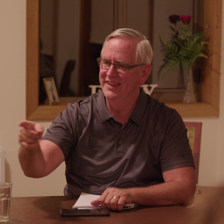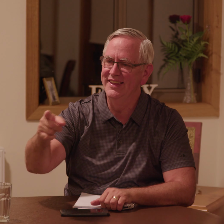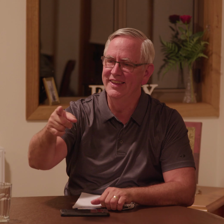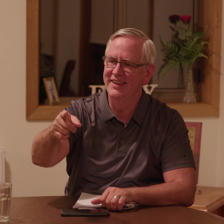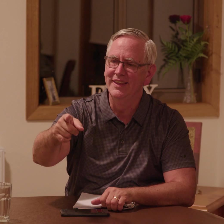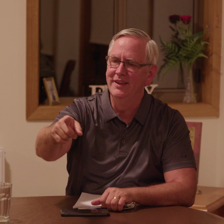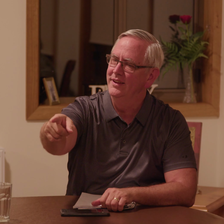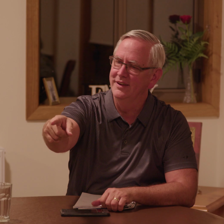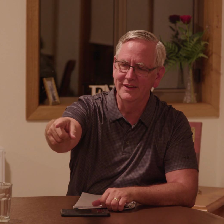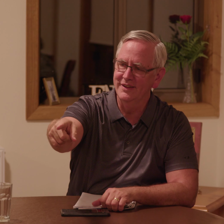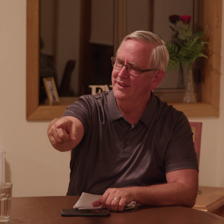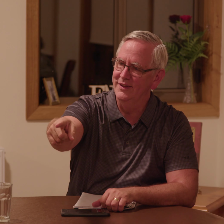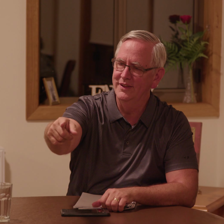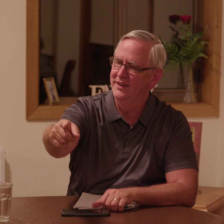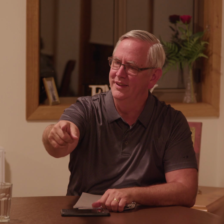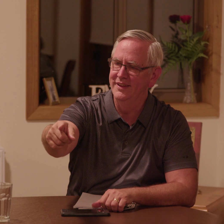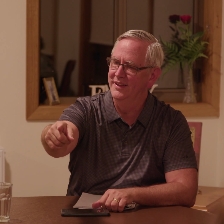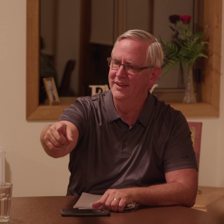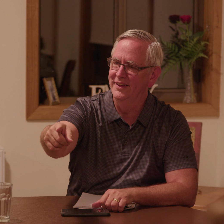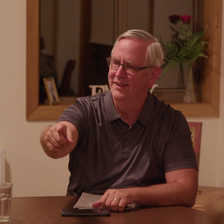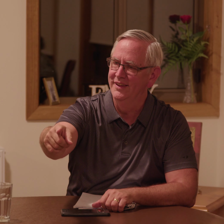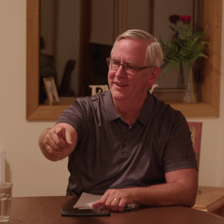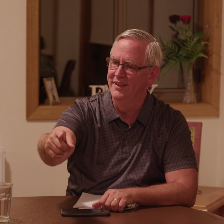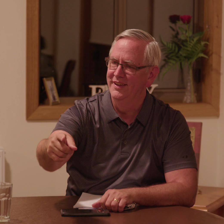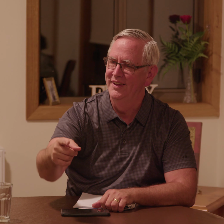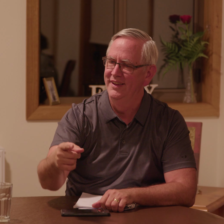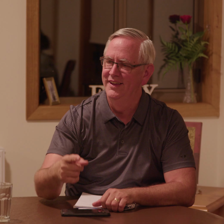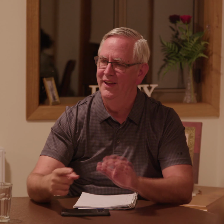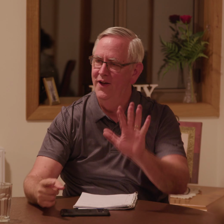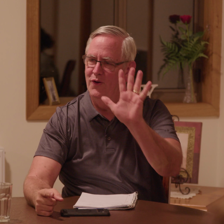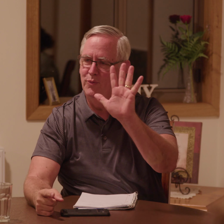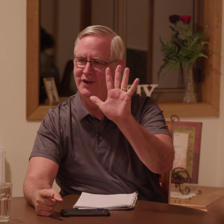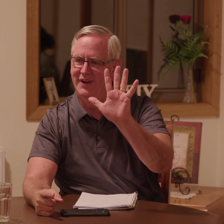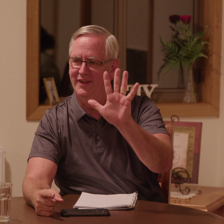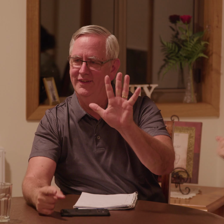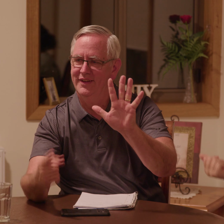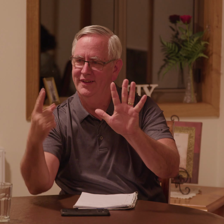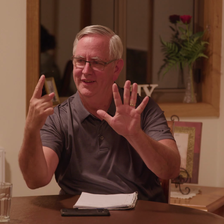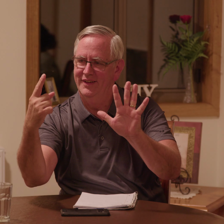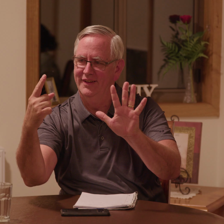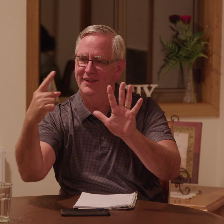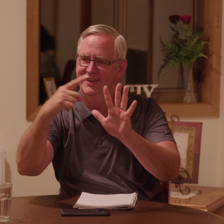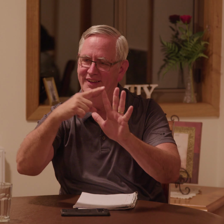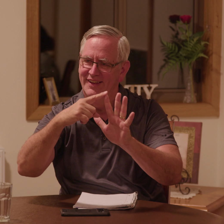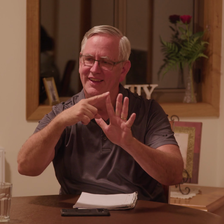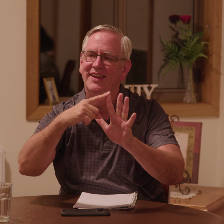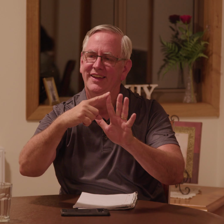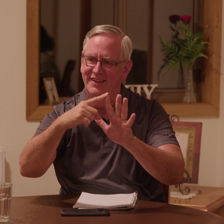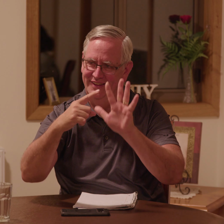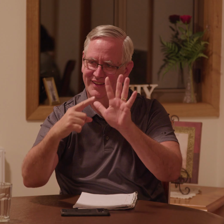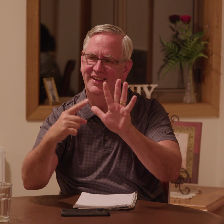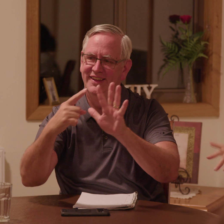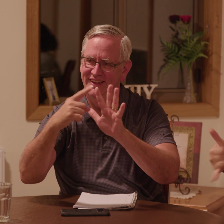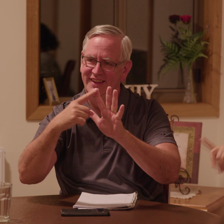Just like normal. Is that your phone? What am I doing now? Oh, that's my hand. No, it's I fine. do it with my So Yeah. rather than It's mine. leave it,